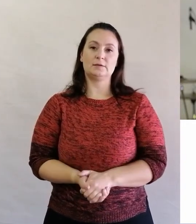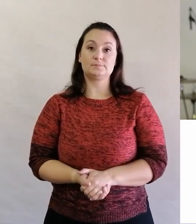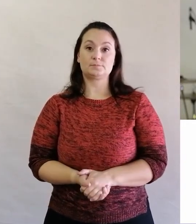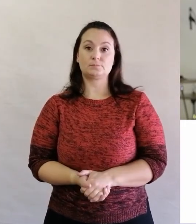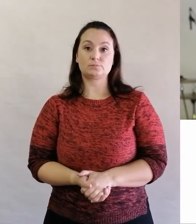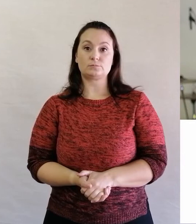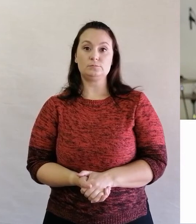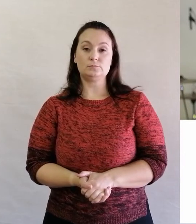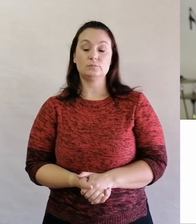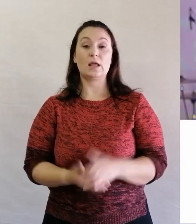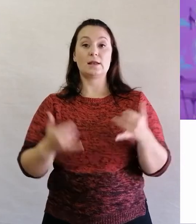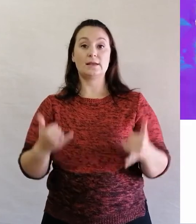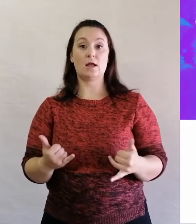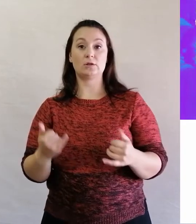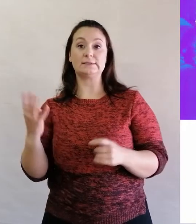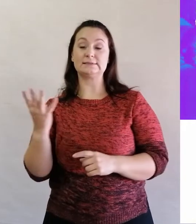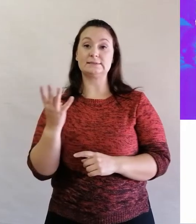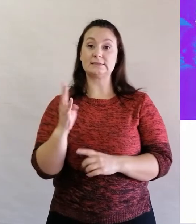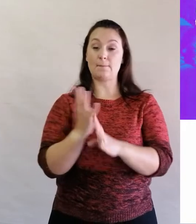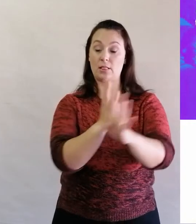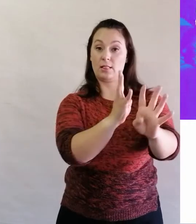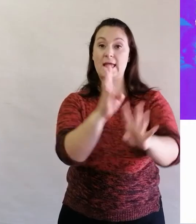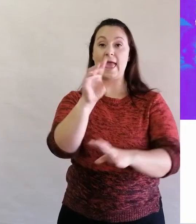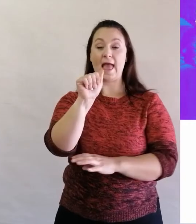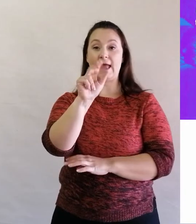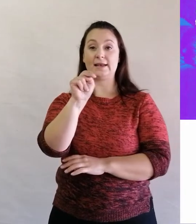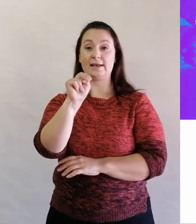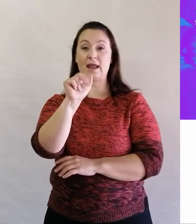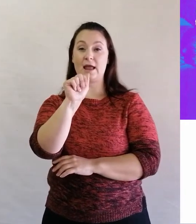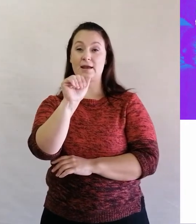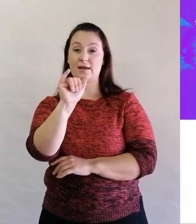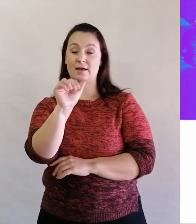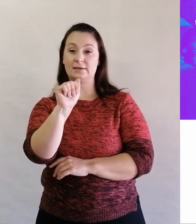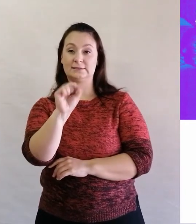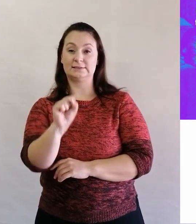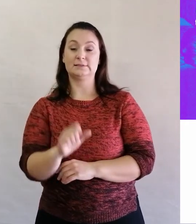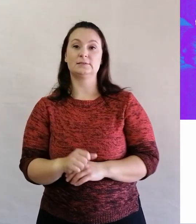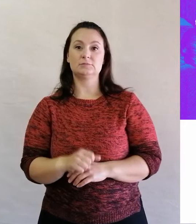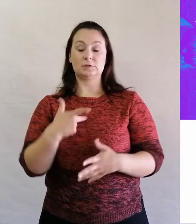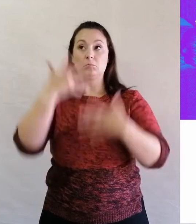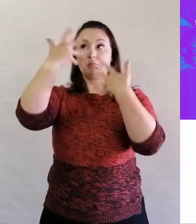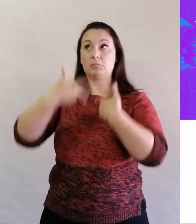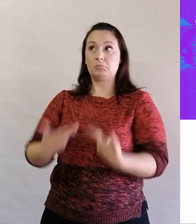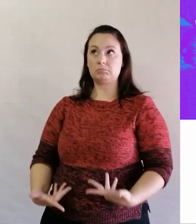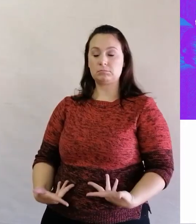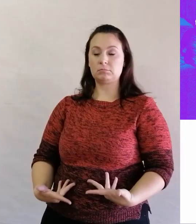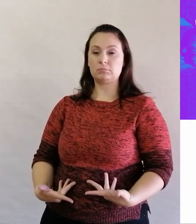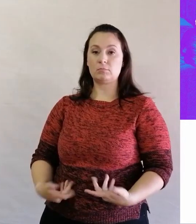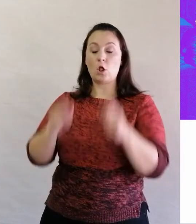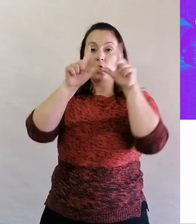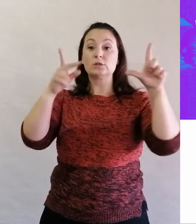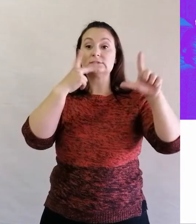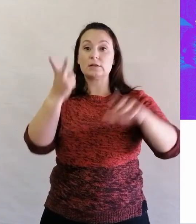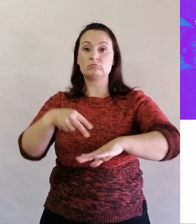now there was a disciple at Damascus named Ananias. The Lord said to him in a vision, "Ananias," and he said, "Here am I, Lord." And the Lord said to him, "Rise